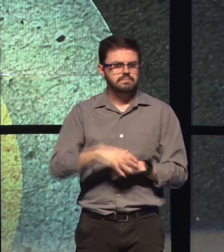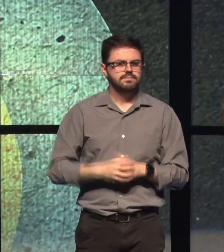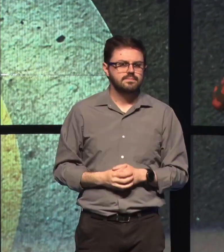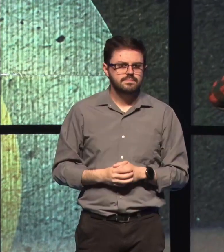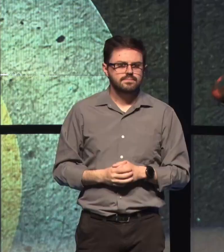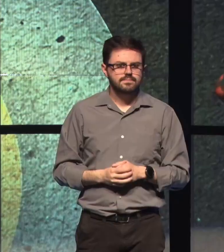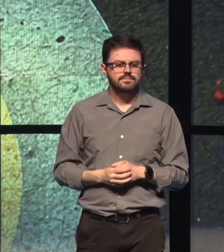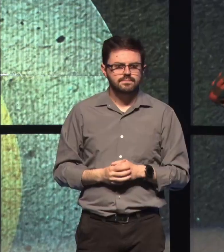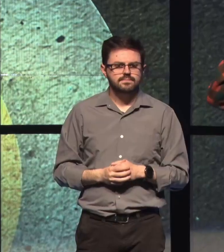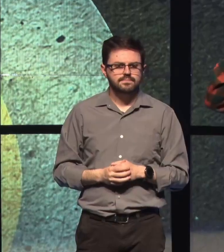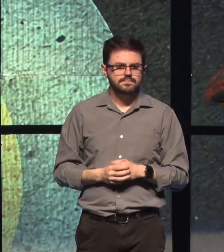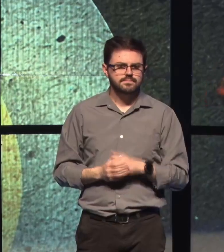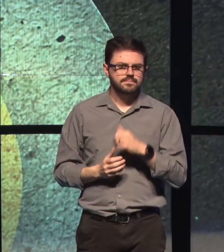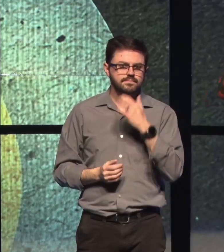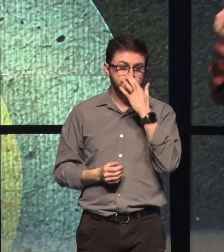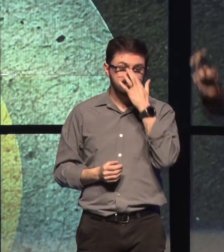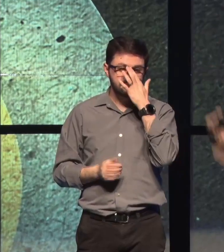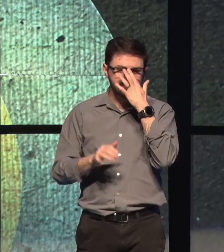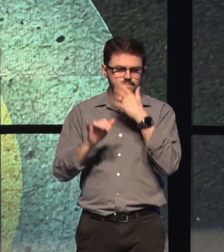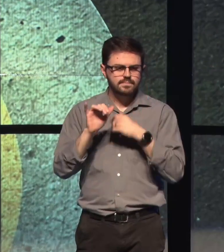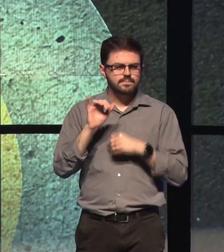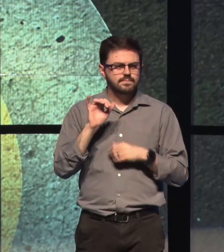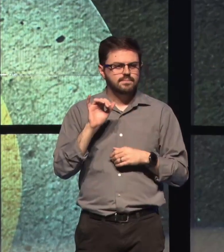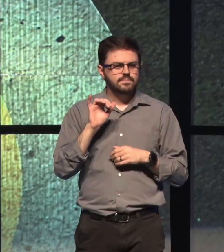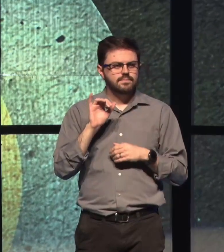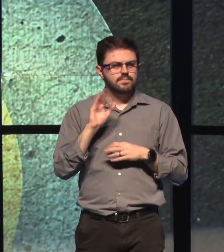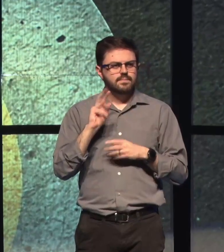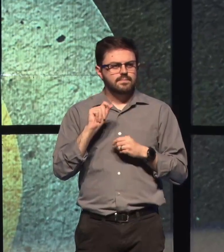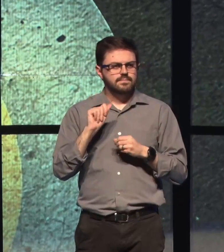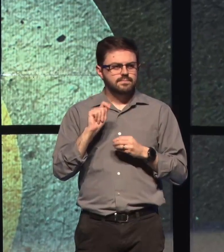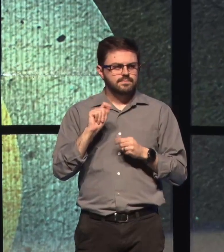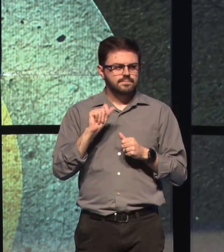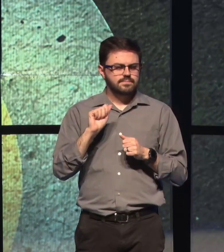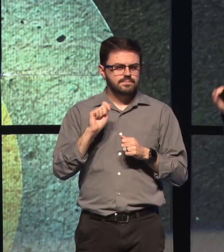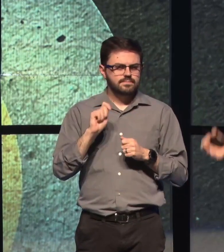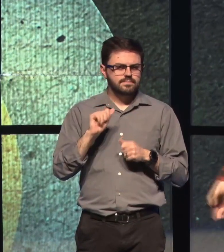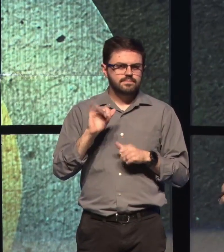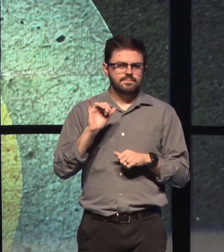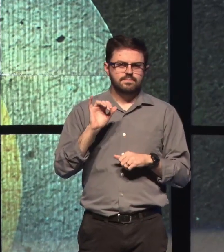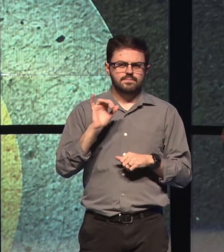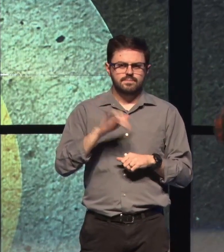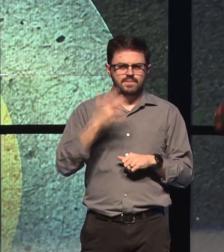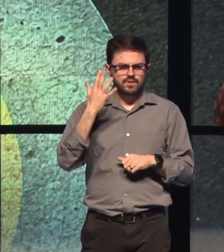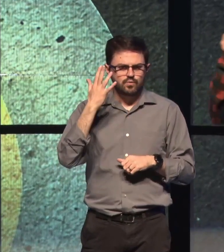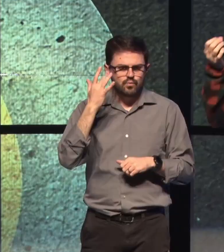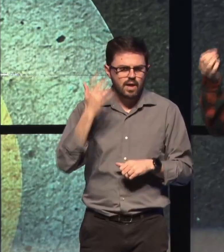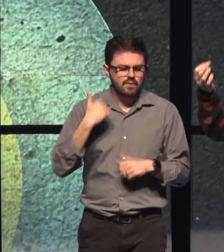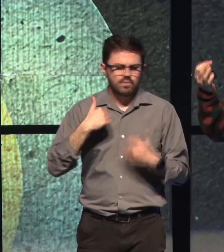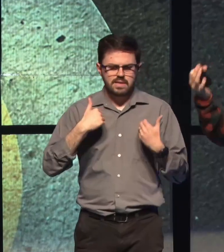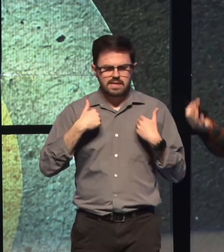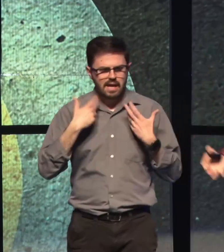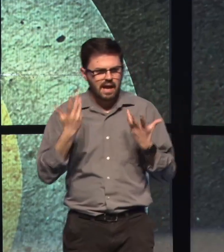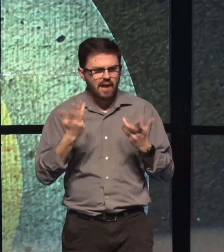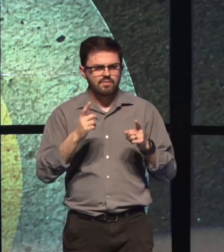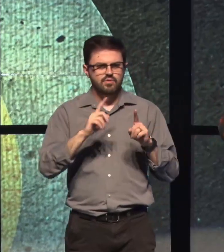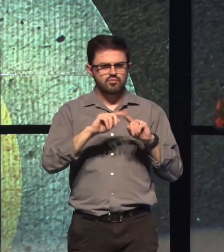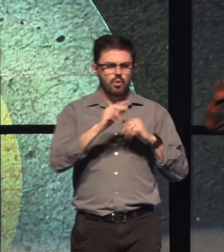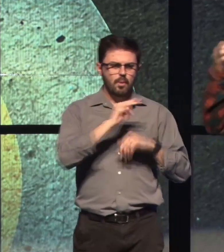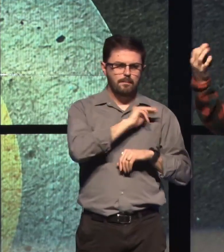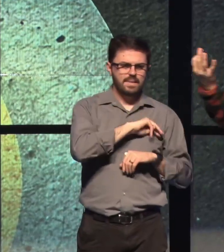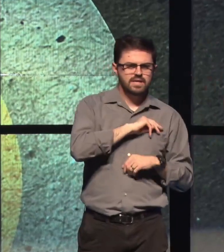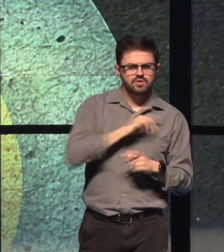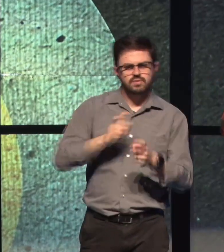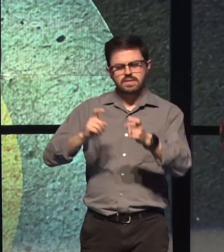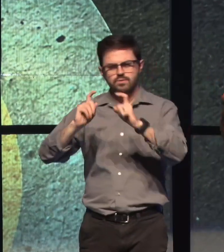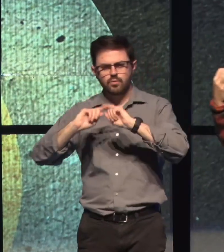trying, that's why there's group life here. That's why there are ministries. That's why we receive donations, because